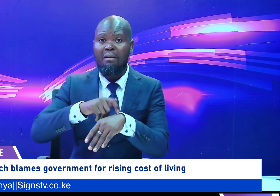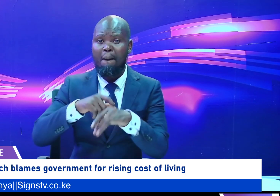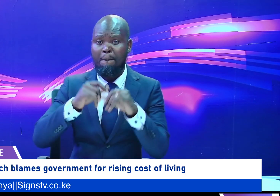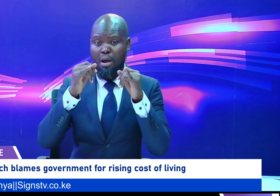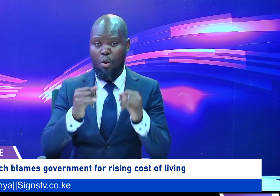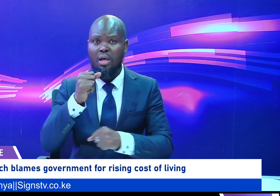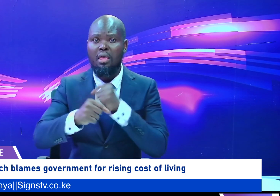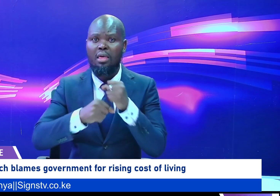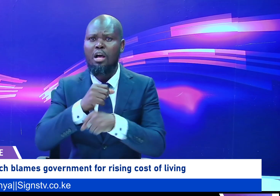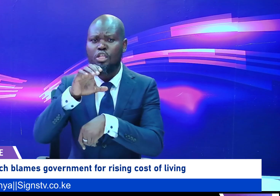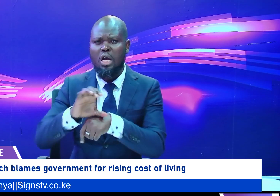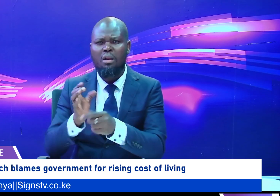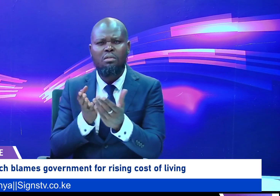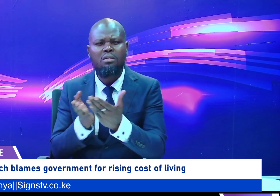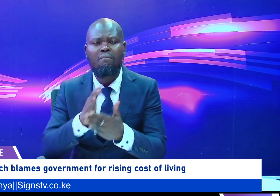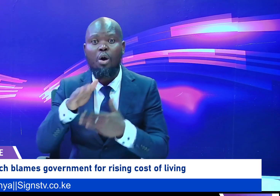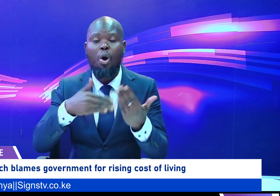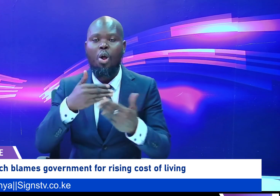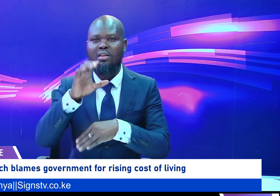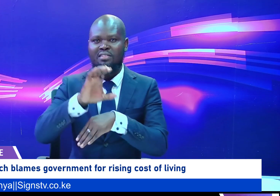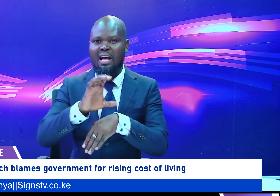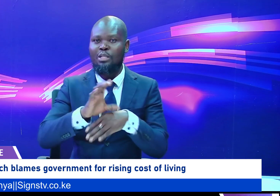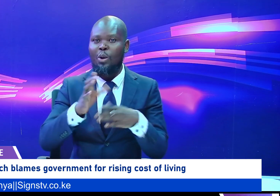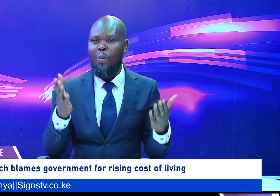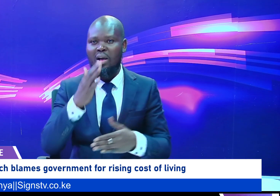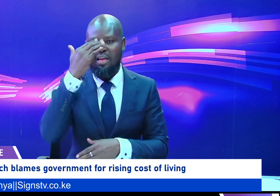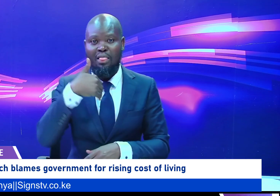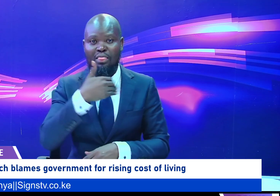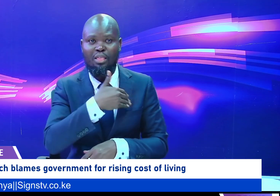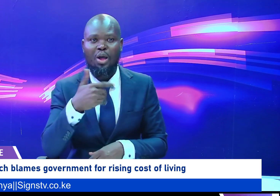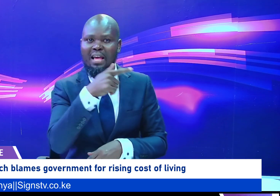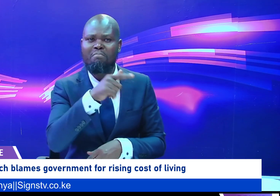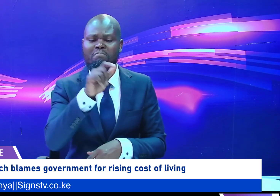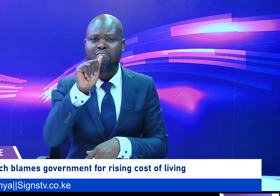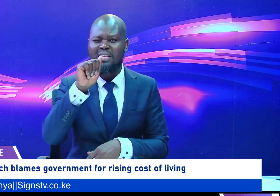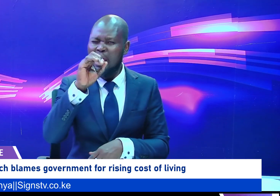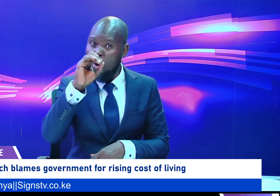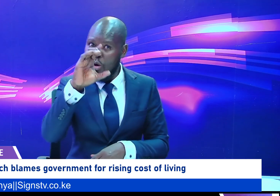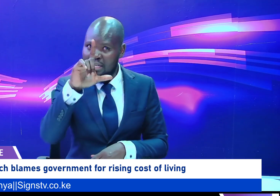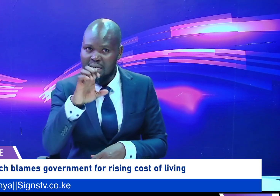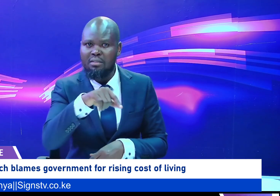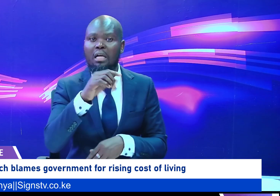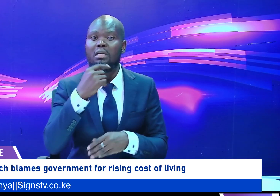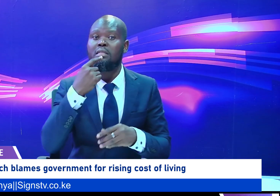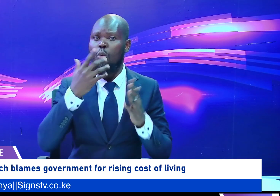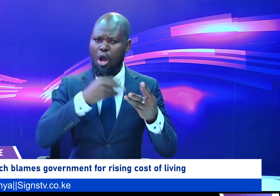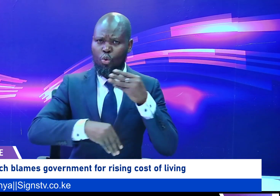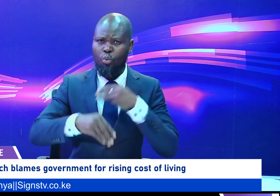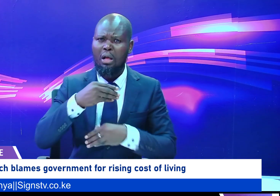New Year church service at the All Saints Cathedral, Archbishop Jackson Ole Sepit said corruption and